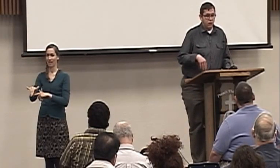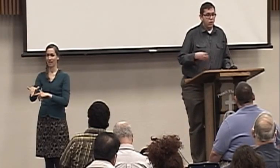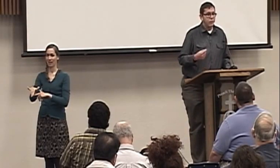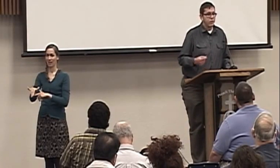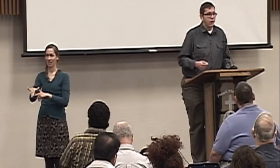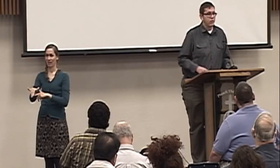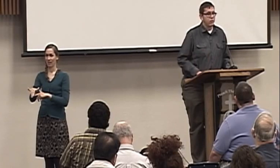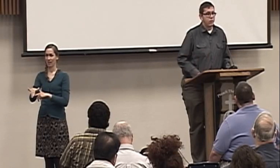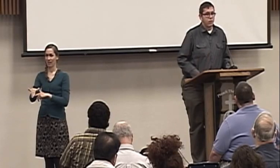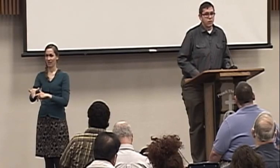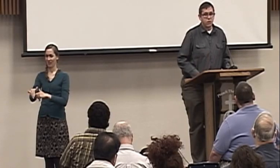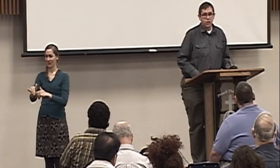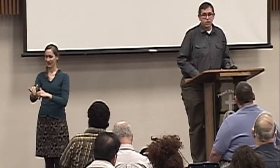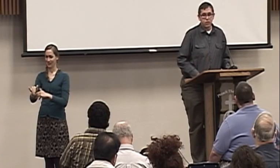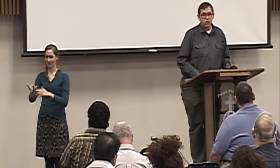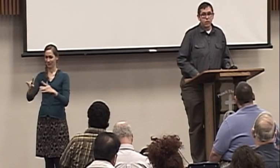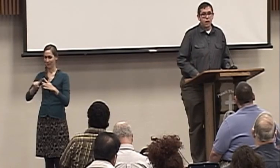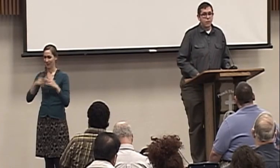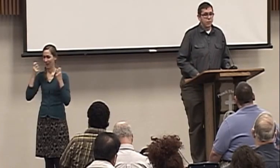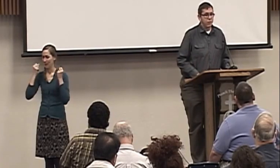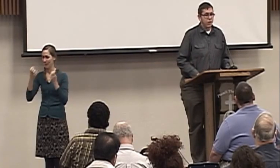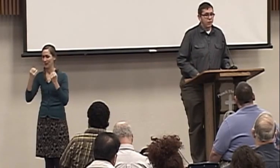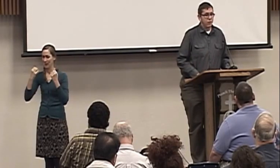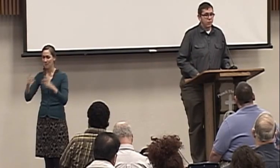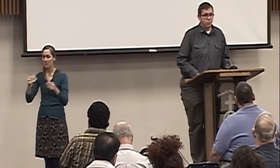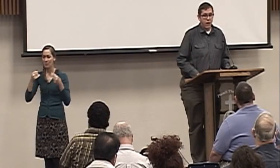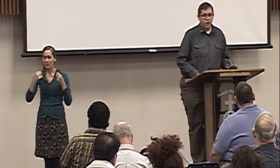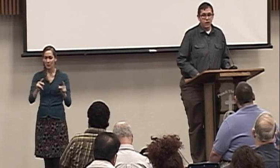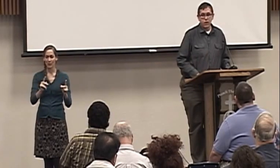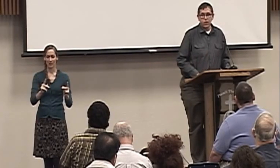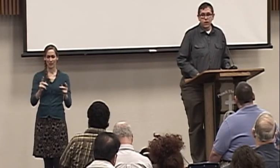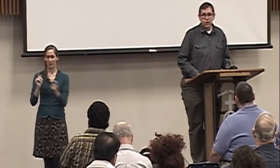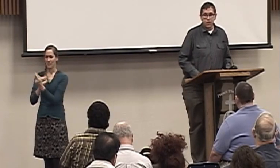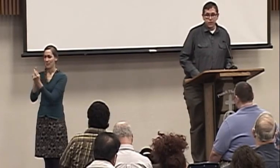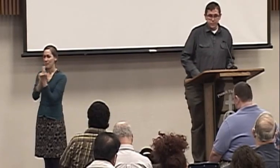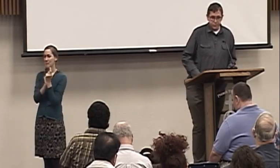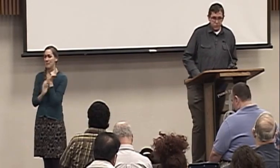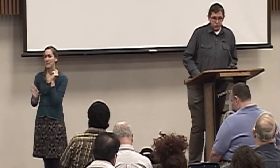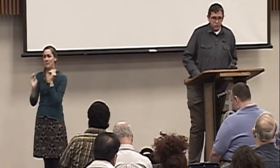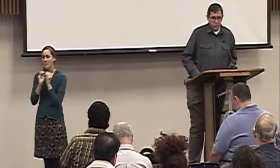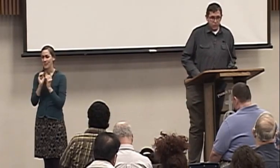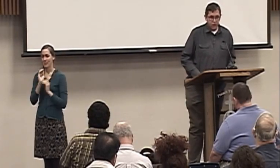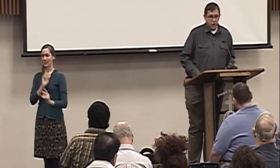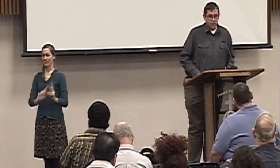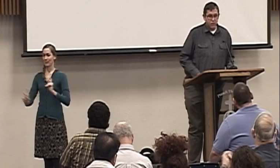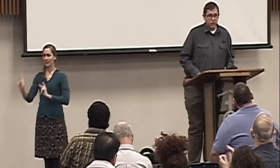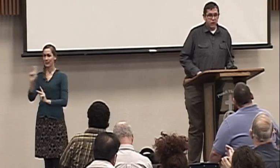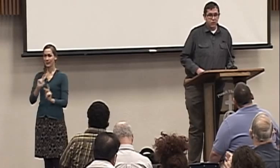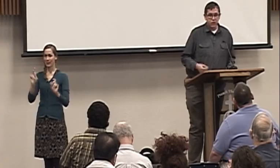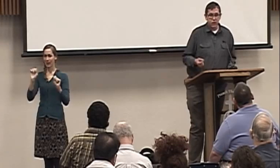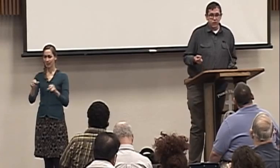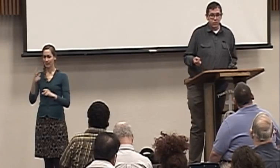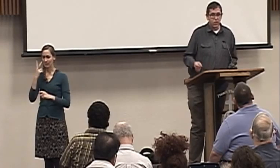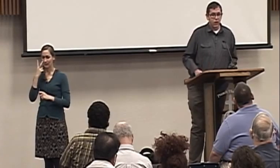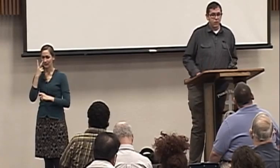opened lots of doors. There's a lot more people that we met. They were able to see Enrique, who's deaf, but he